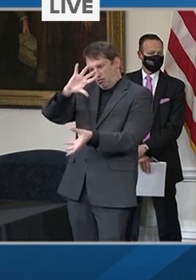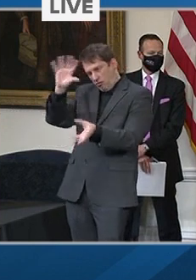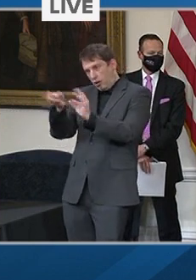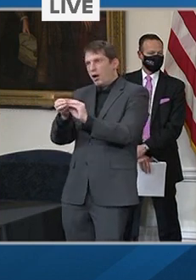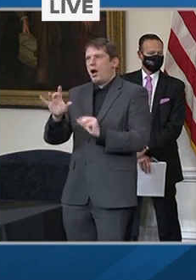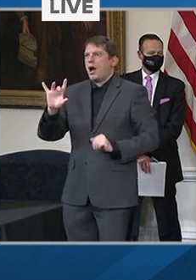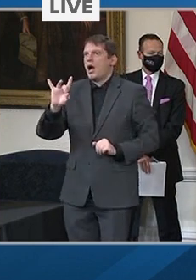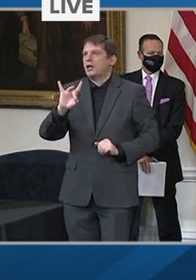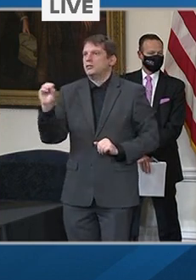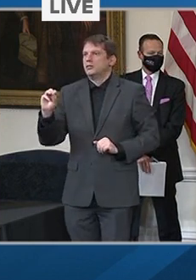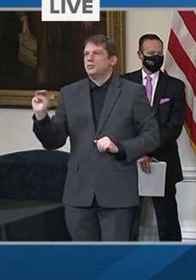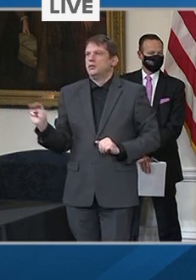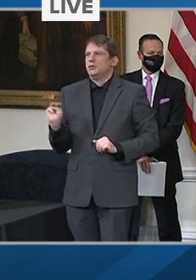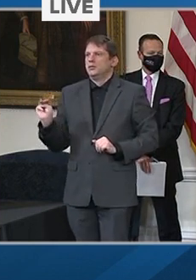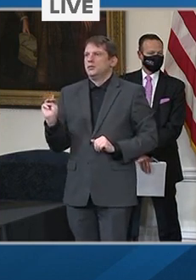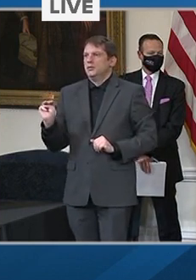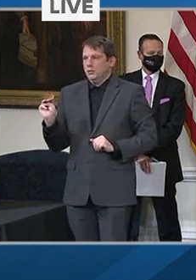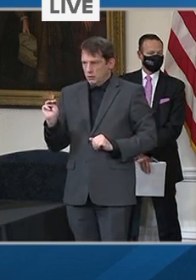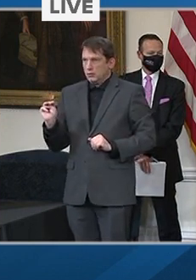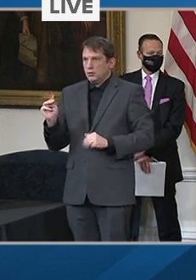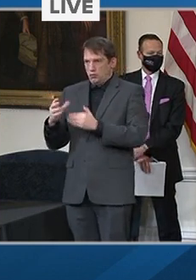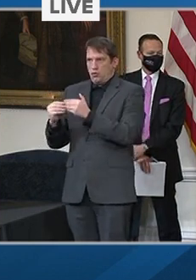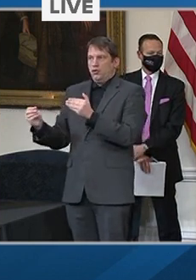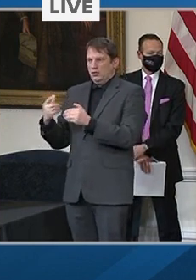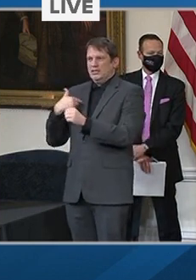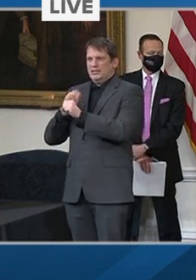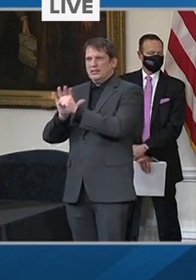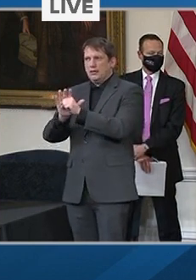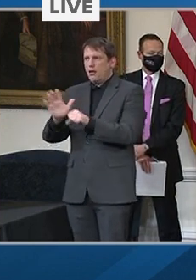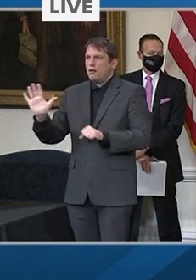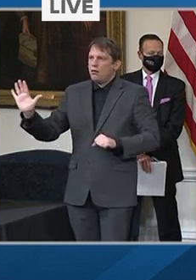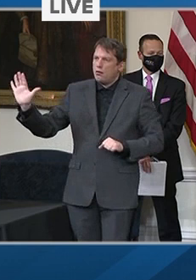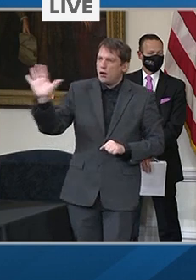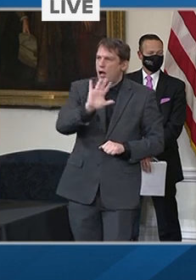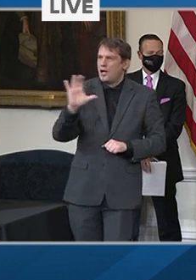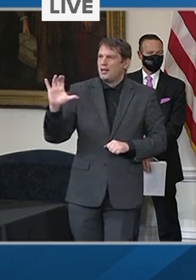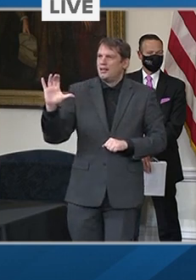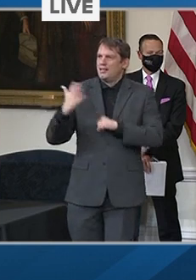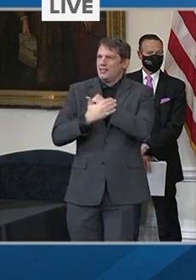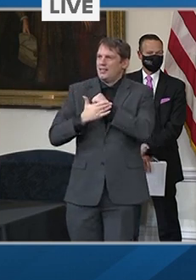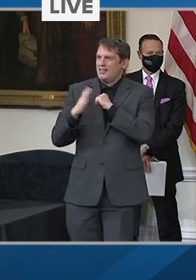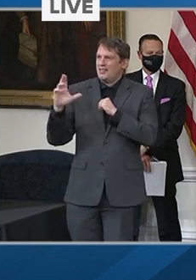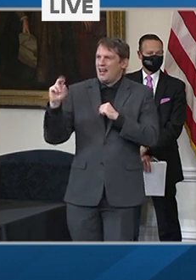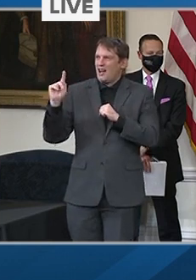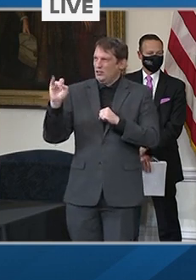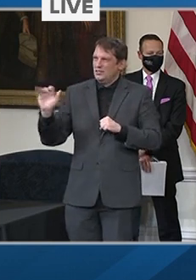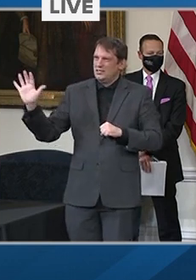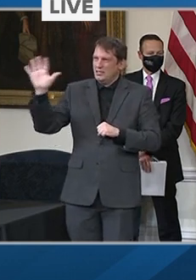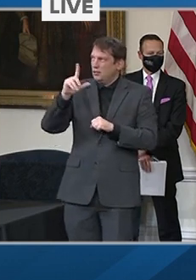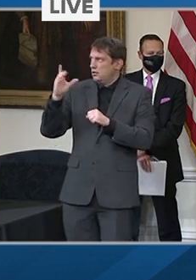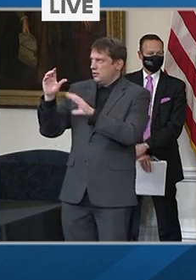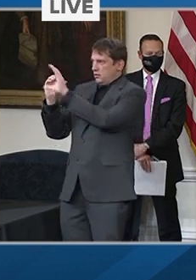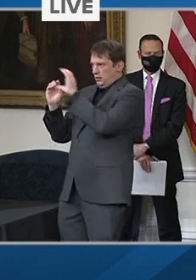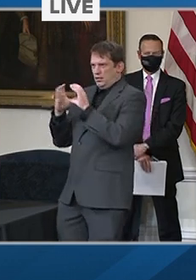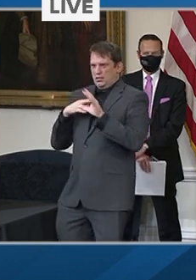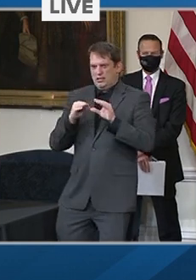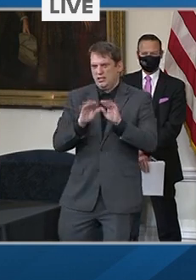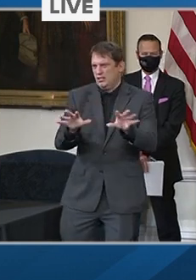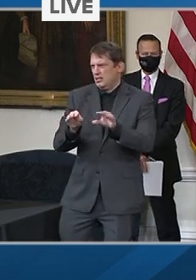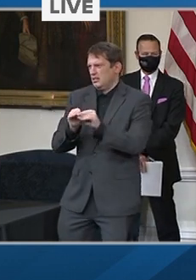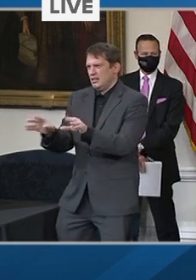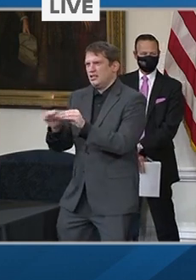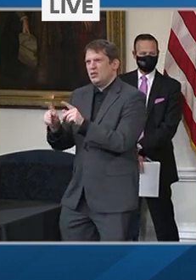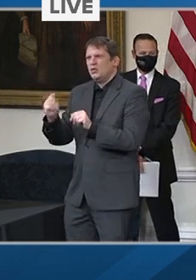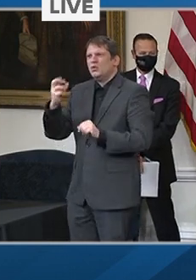county governments to immediately distribute this money to those small businesses that are most in need. And once again, we